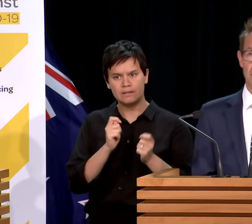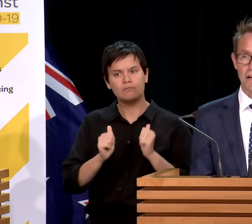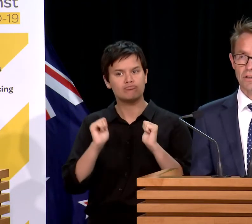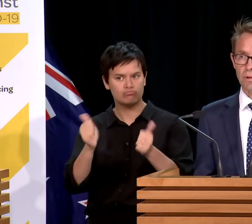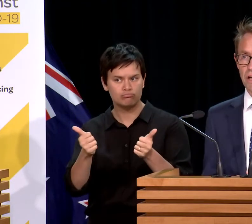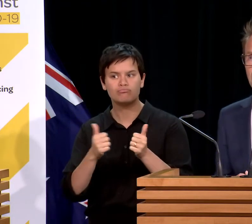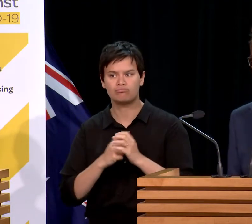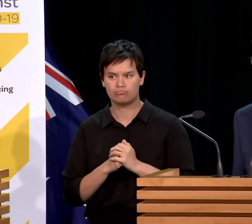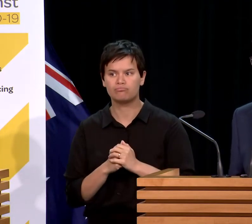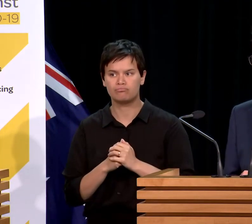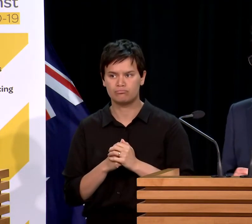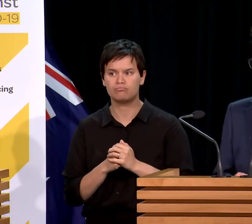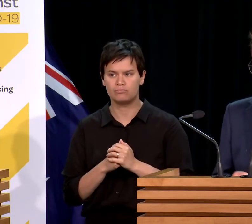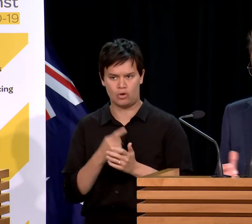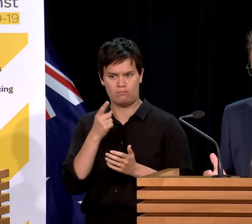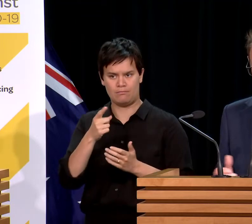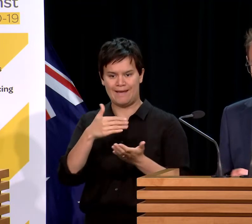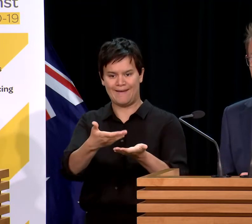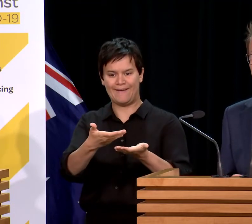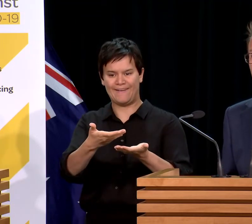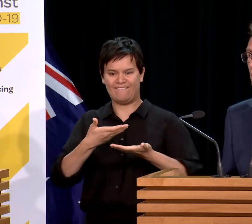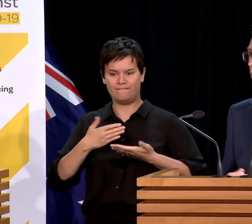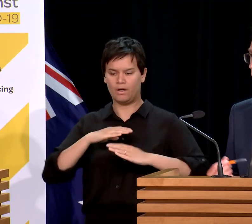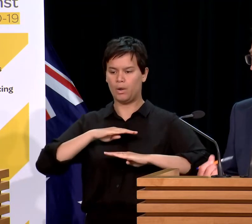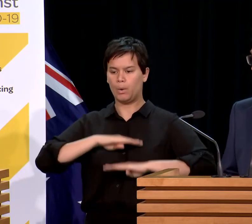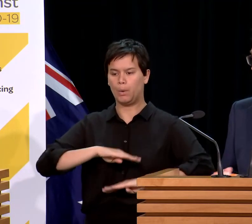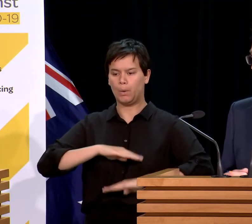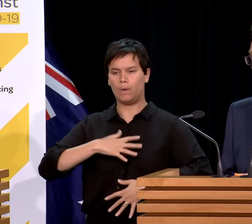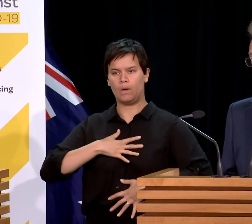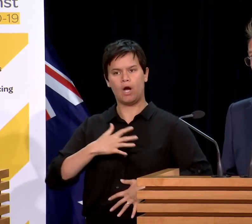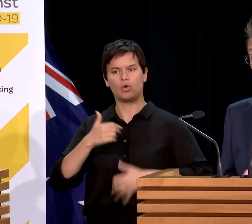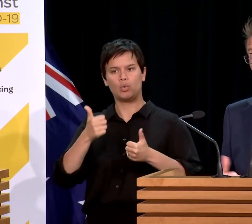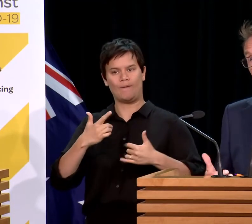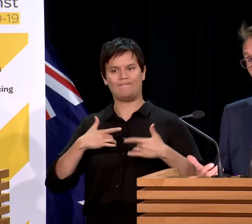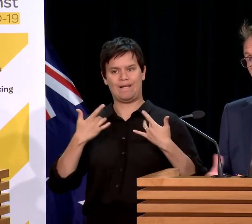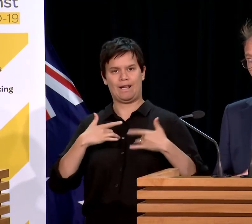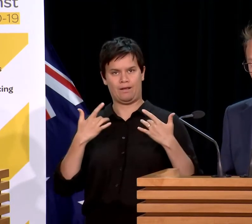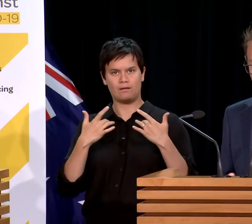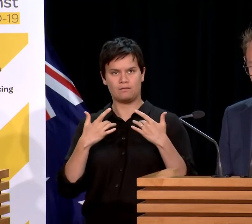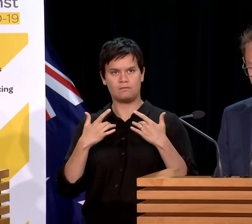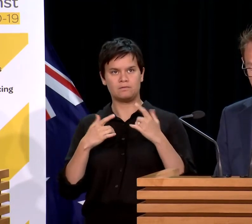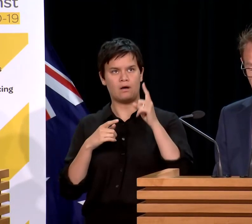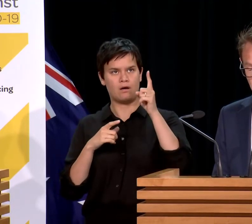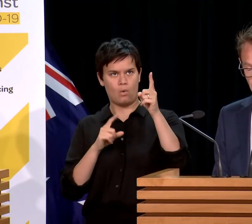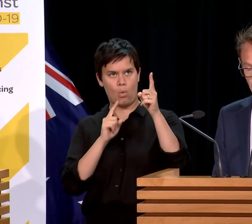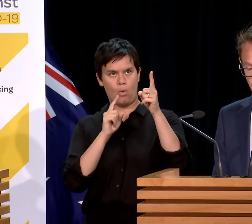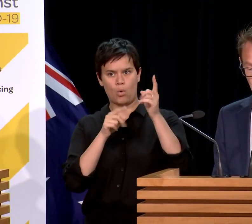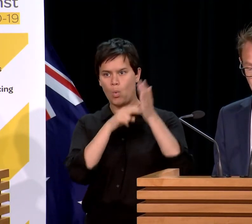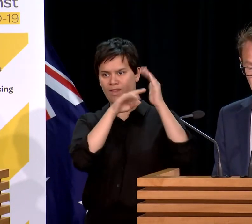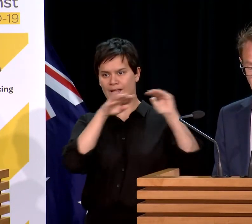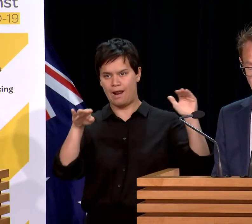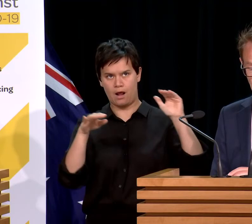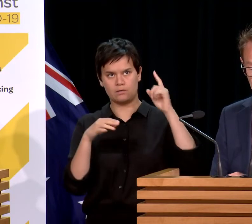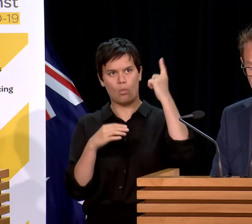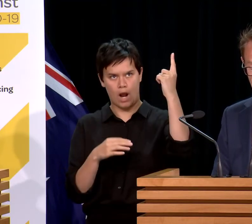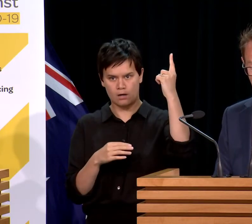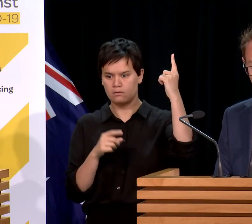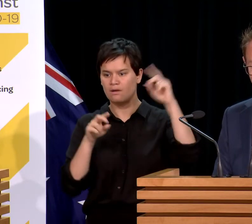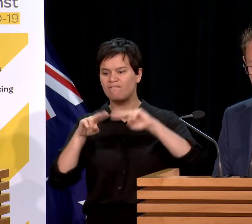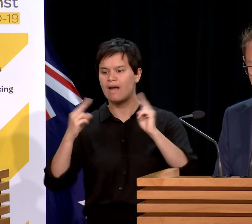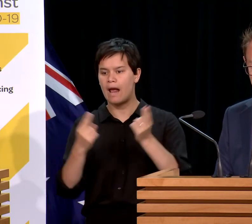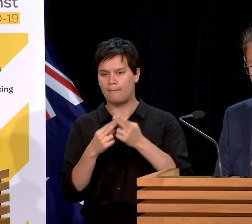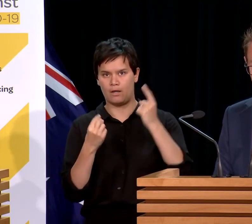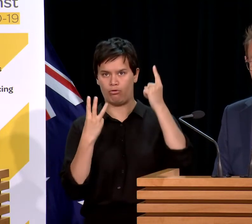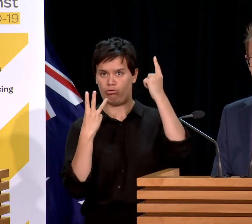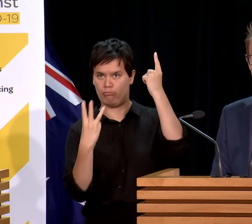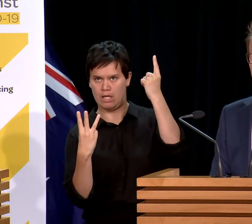reassurance that we haven't seen any community transmission from those 3 and now 4 cases that we've found over the last couple